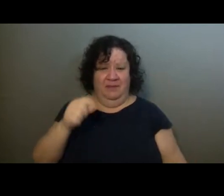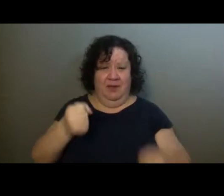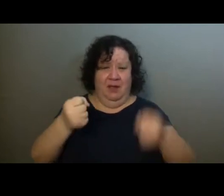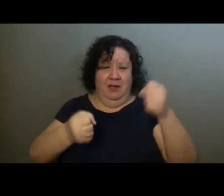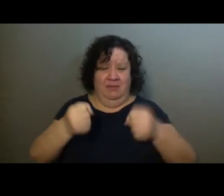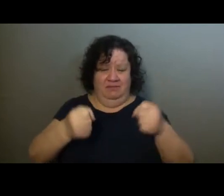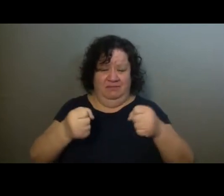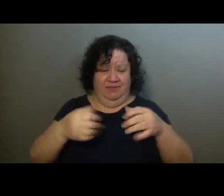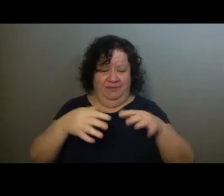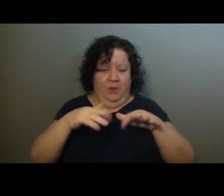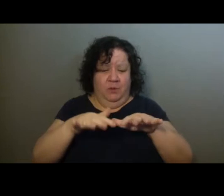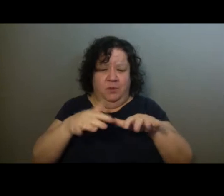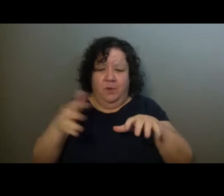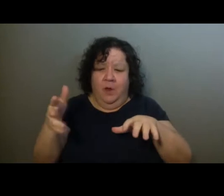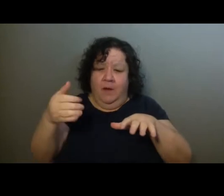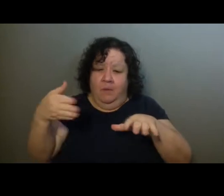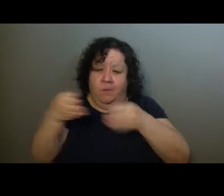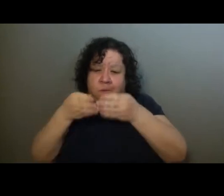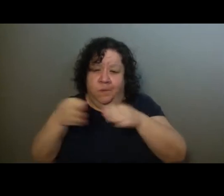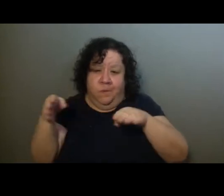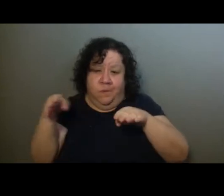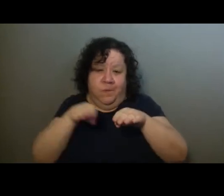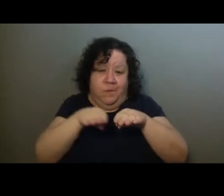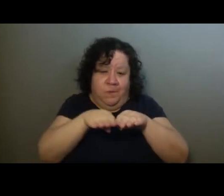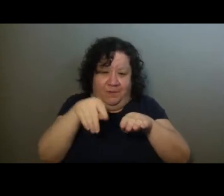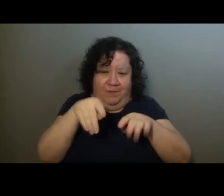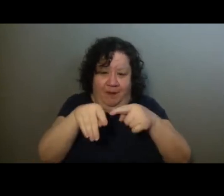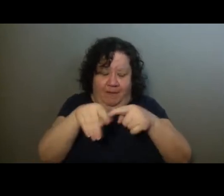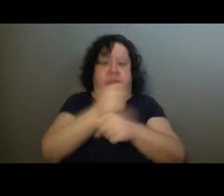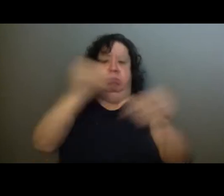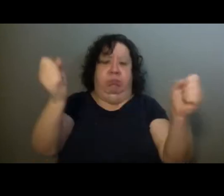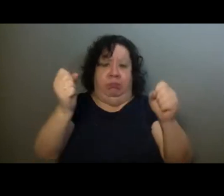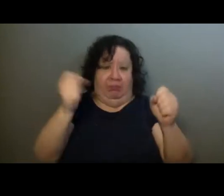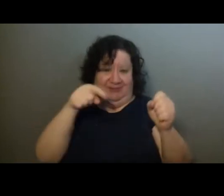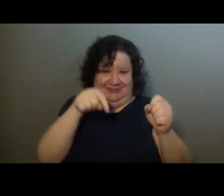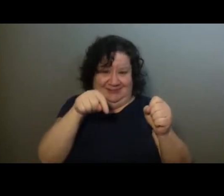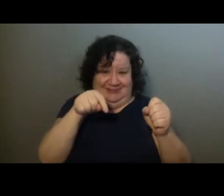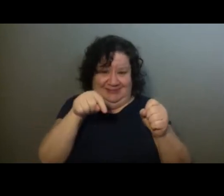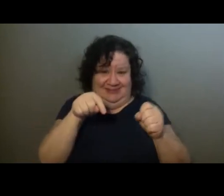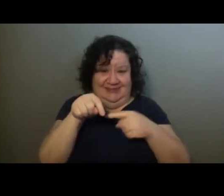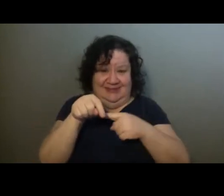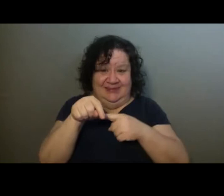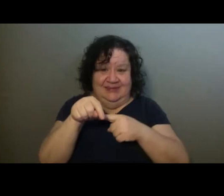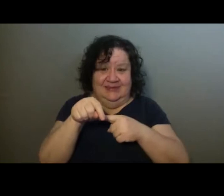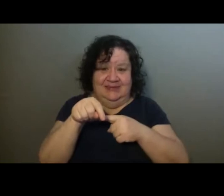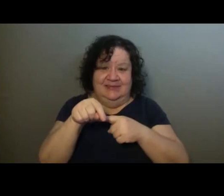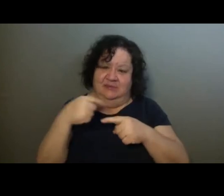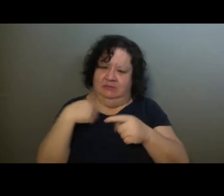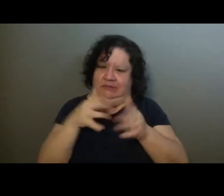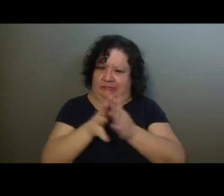well as a reflection on the issues of disaster risk management and disaster preparedness in the country. So, I mean, I